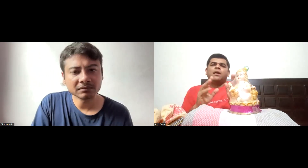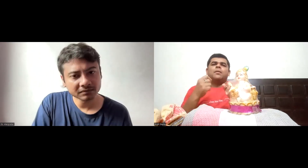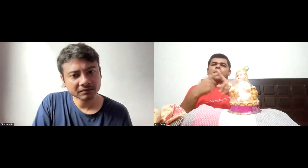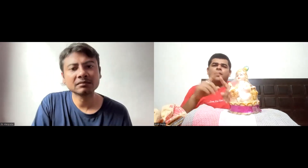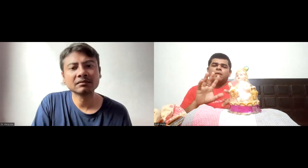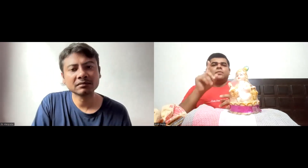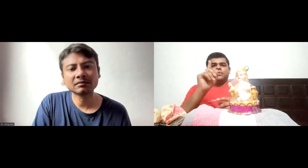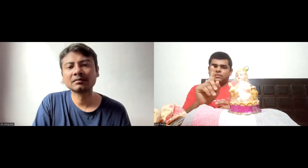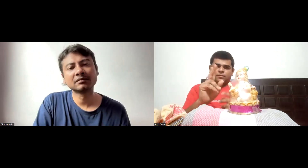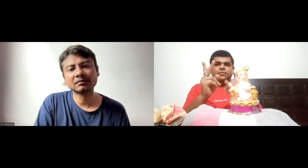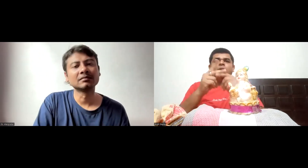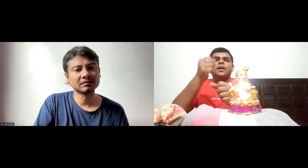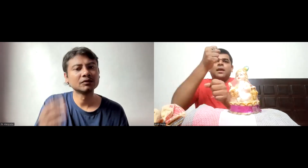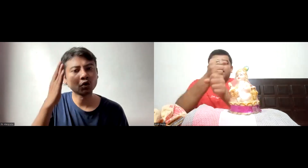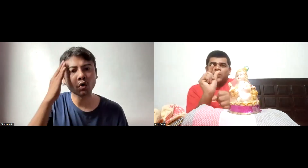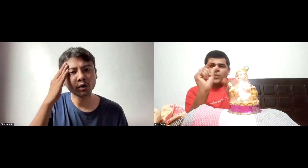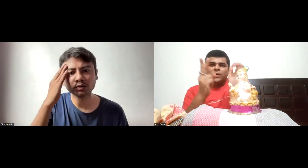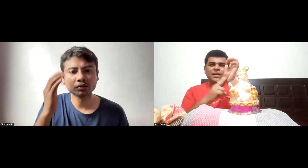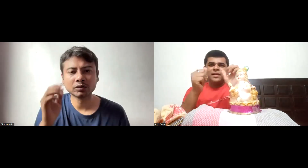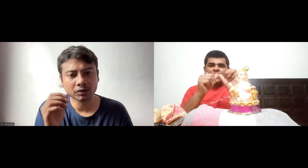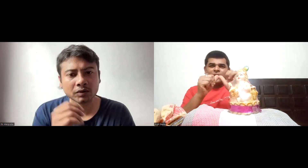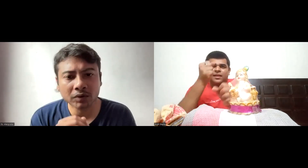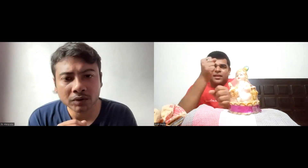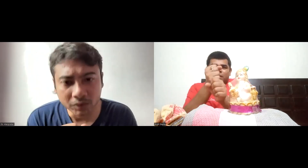So knowledge doesn't come into that.